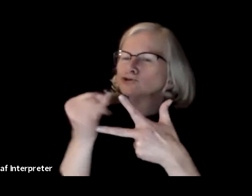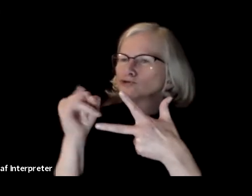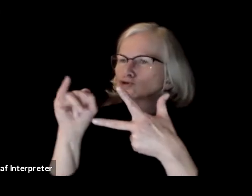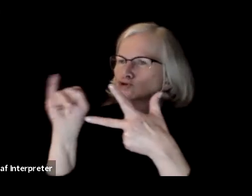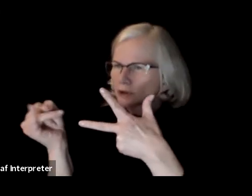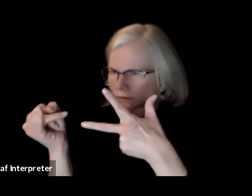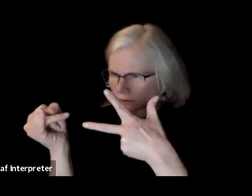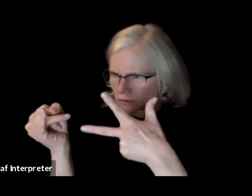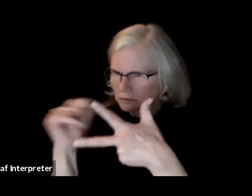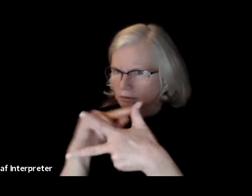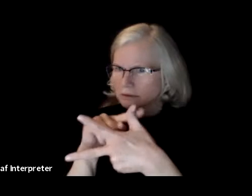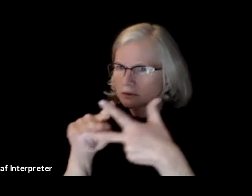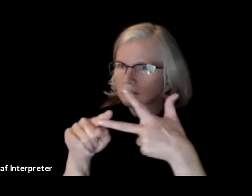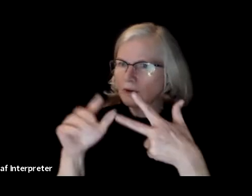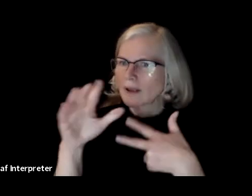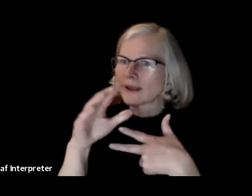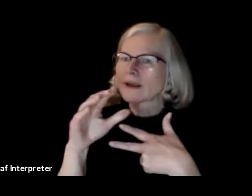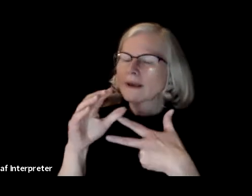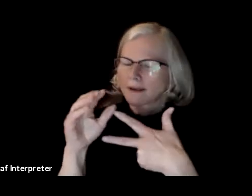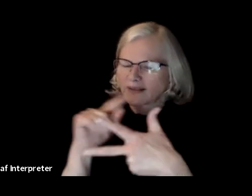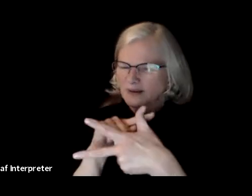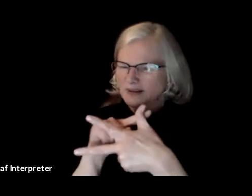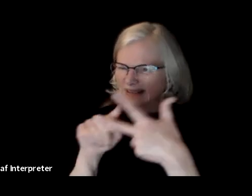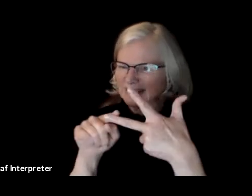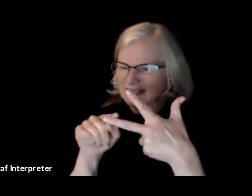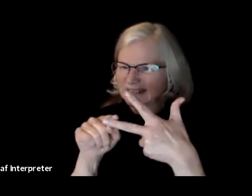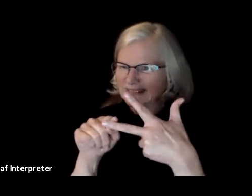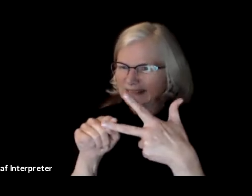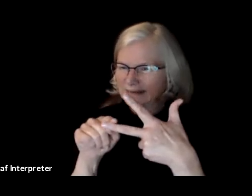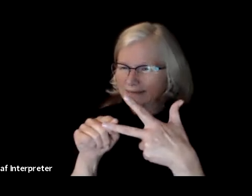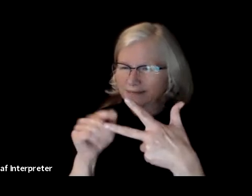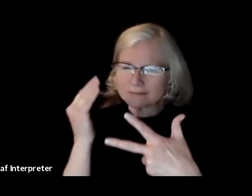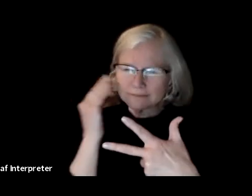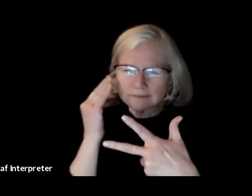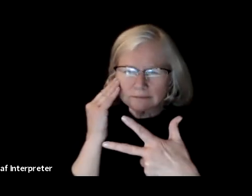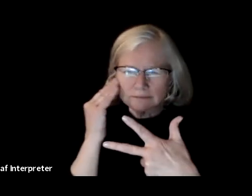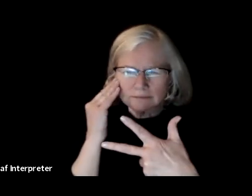for Minnesota with our usual pro rata allocation,